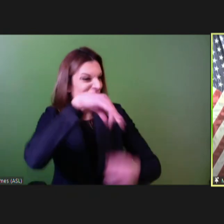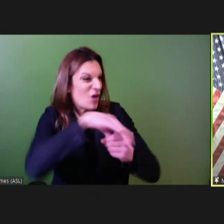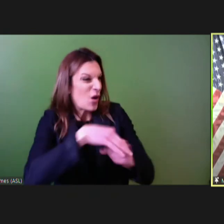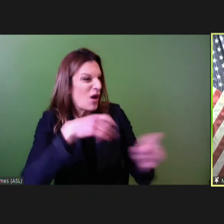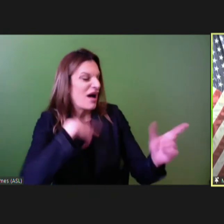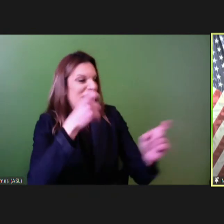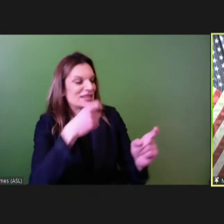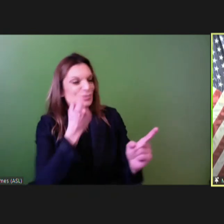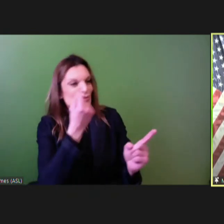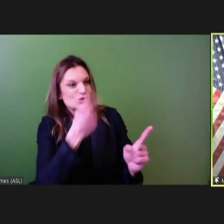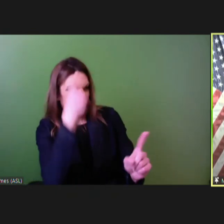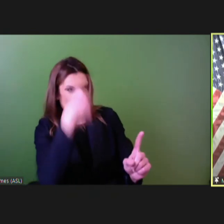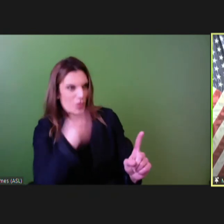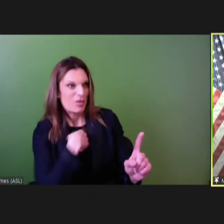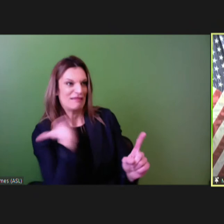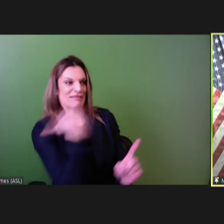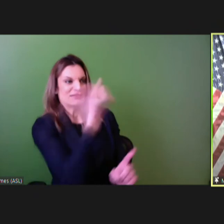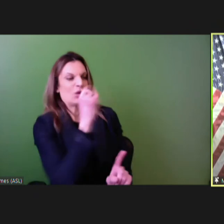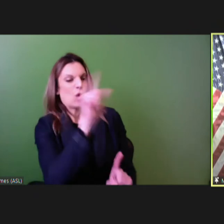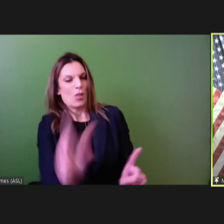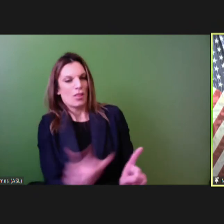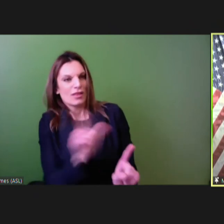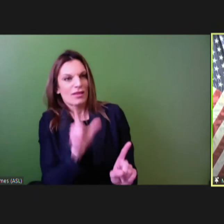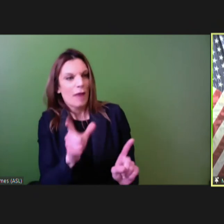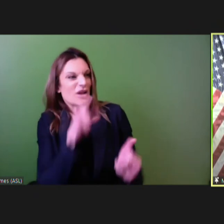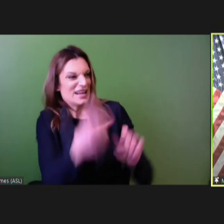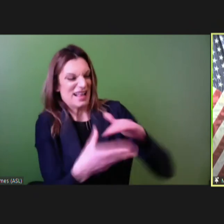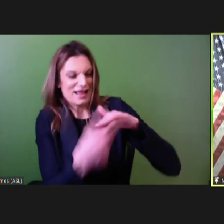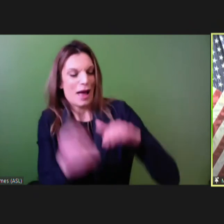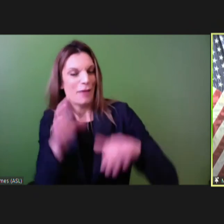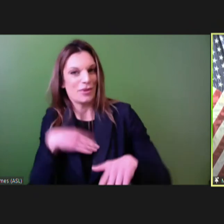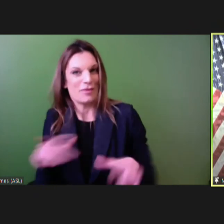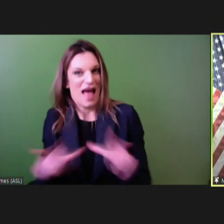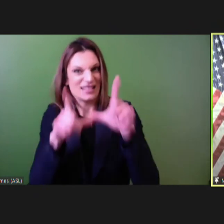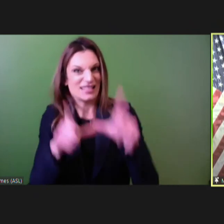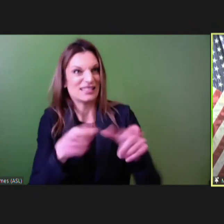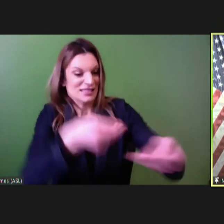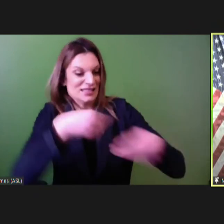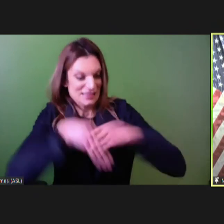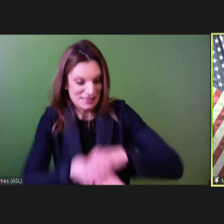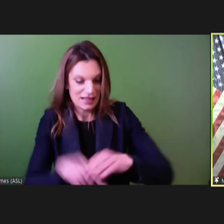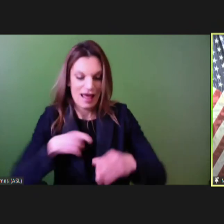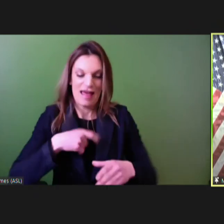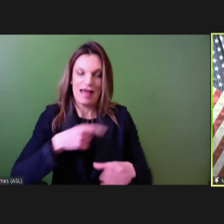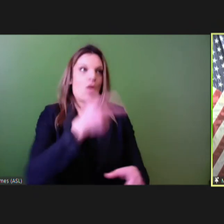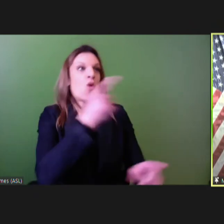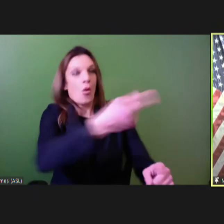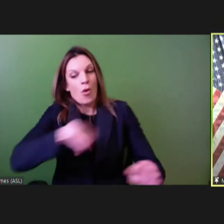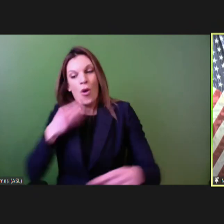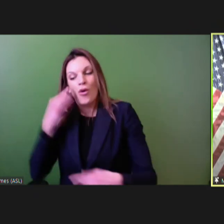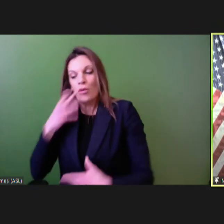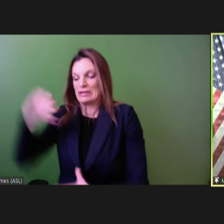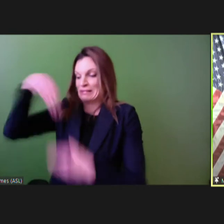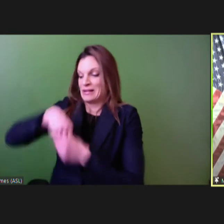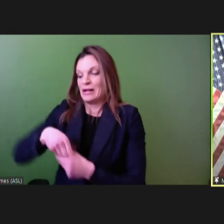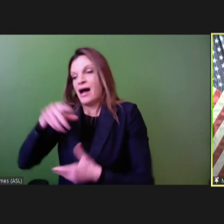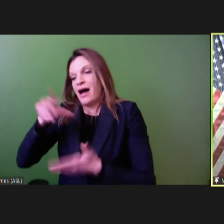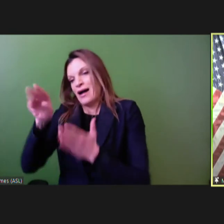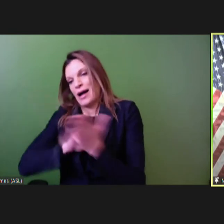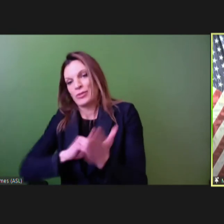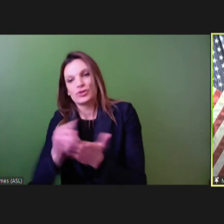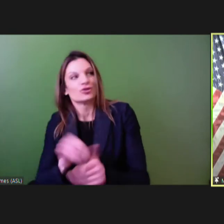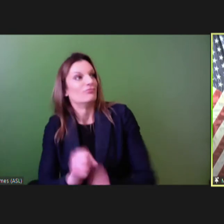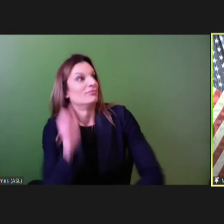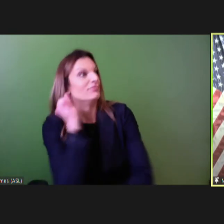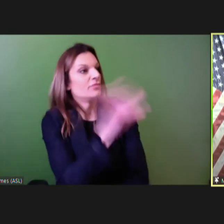so I can get my voter ID copy and bring it back home just so I can send my application. And when I